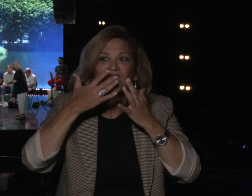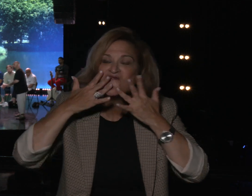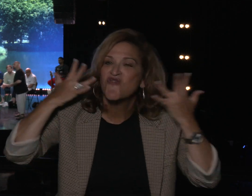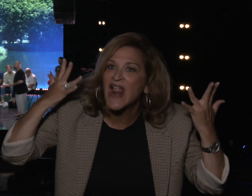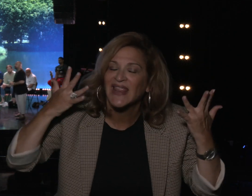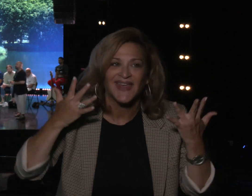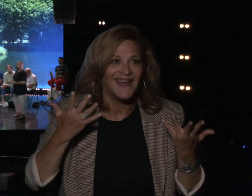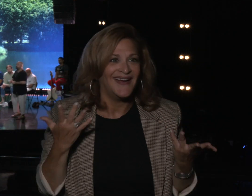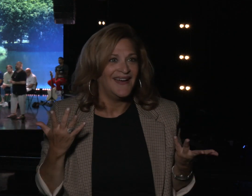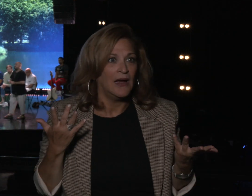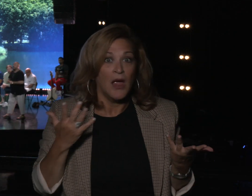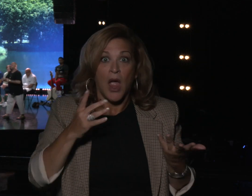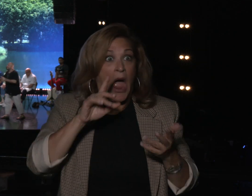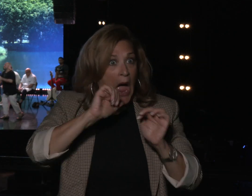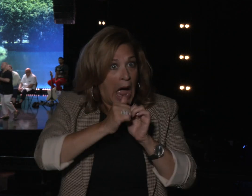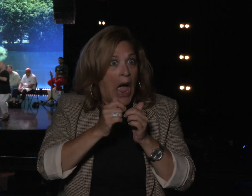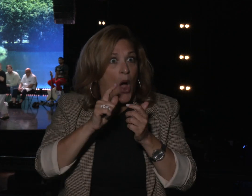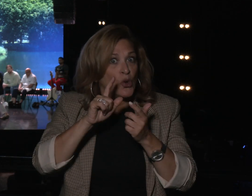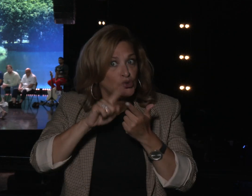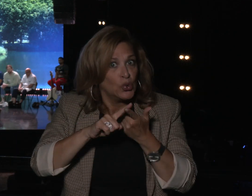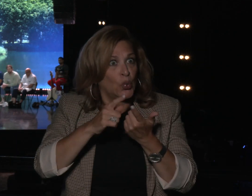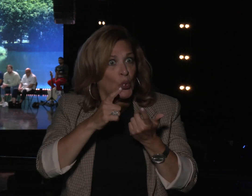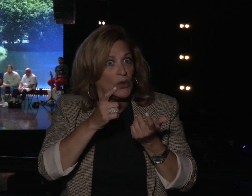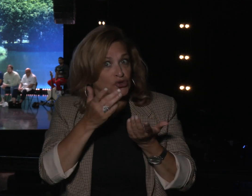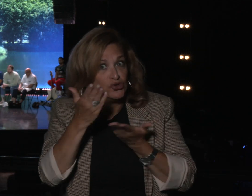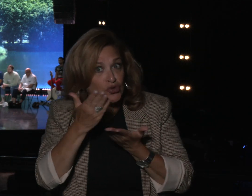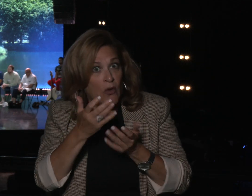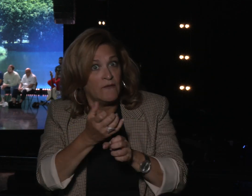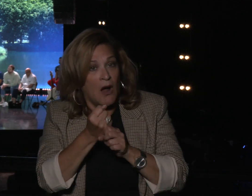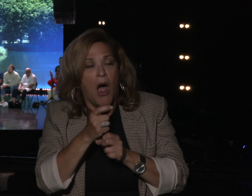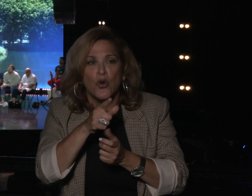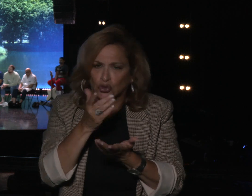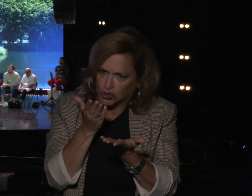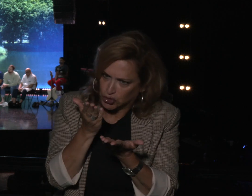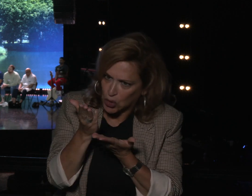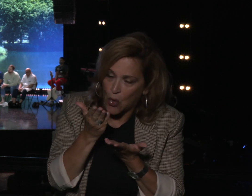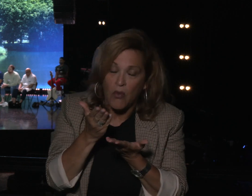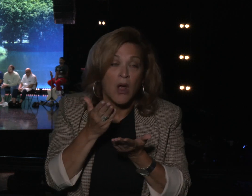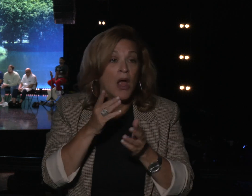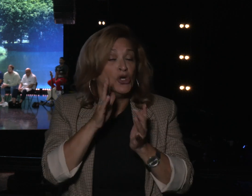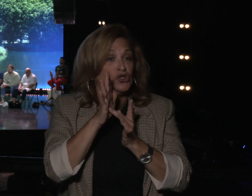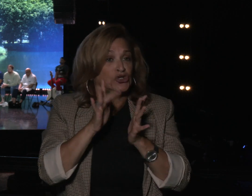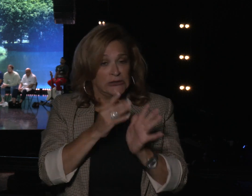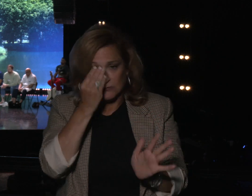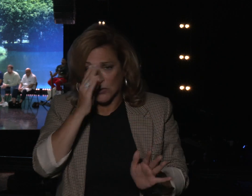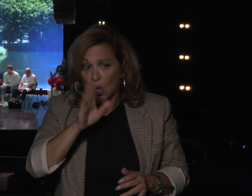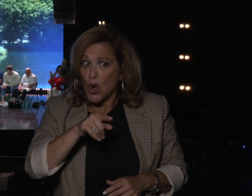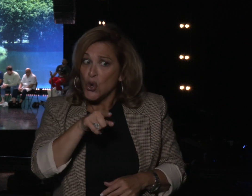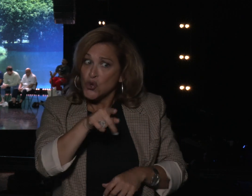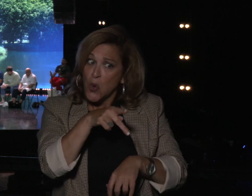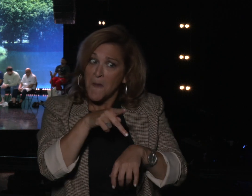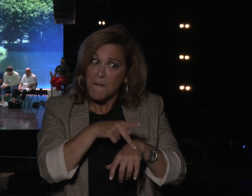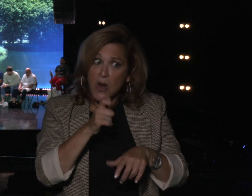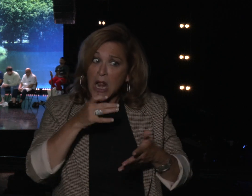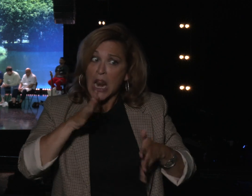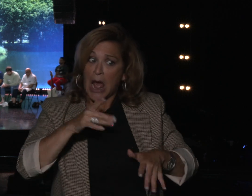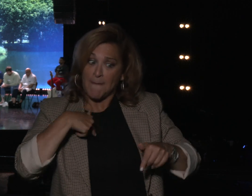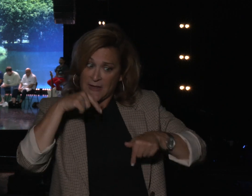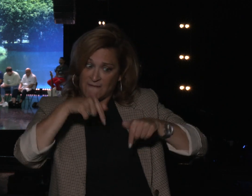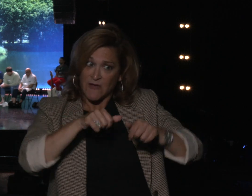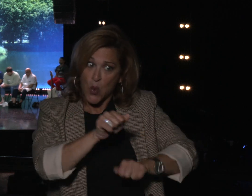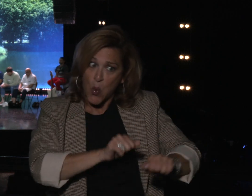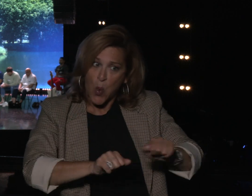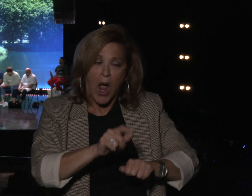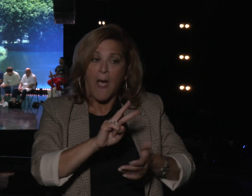what you gotta do. And he says, if I don't wash your feet, you have no part of me. In other words, we have no common ground. We can't